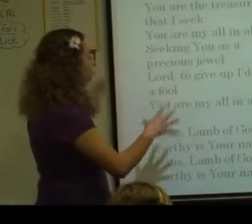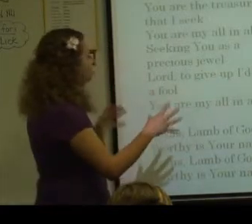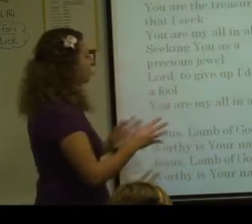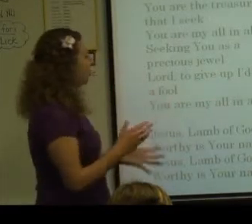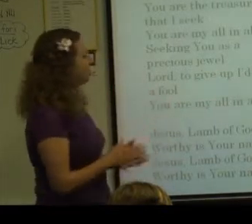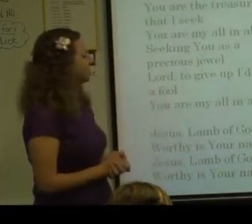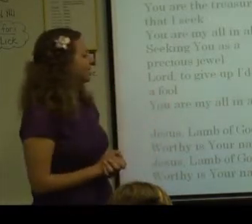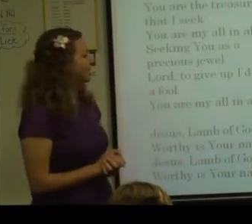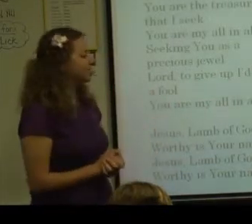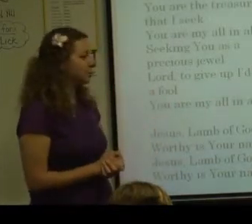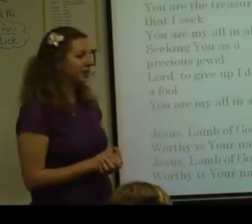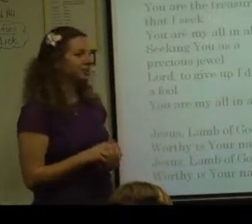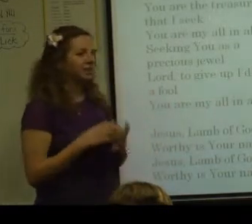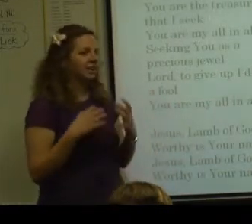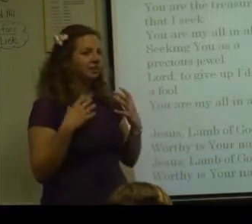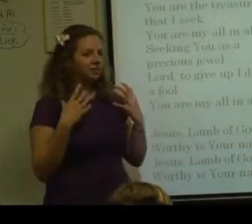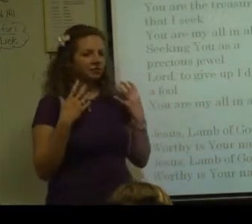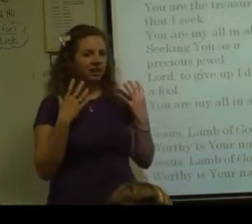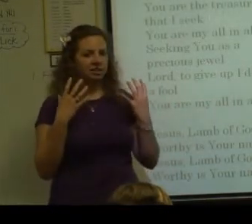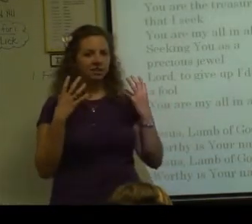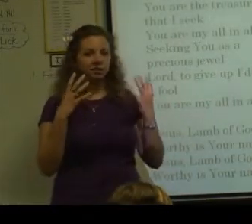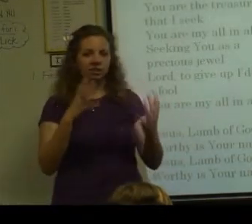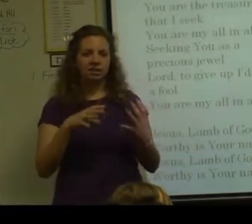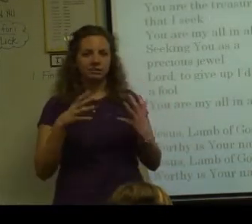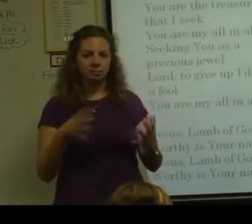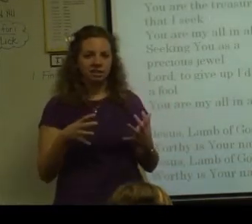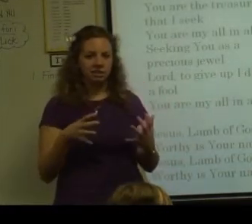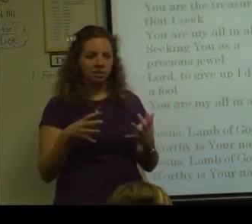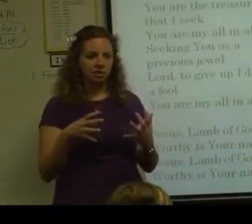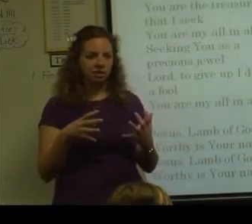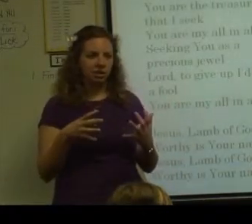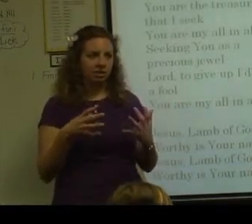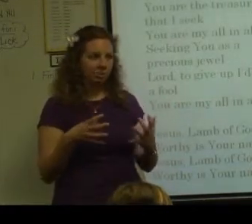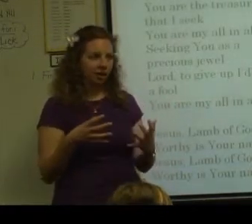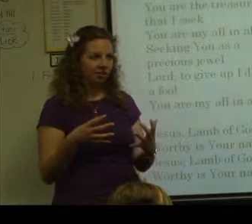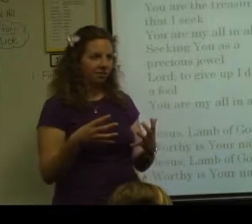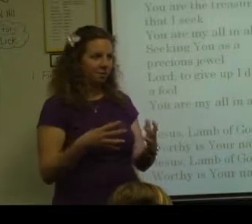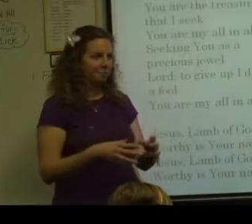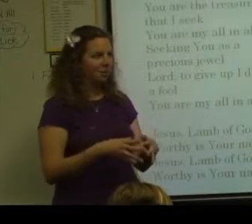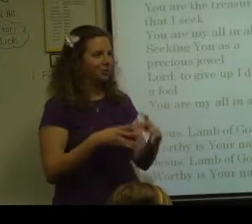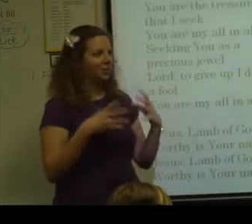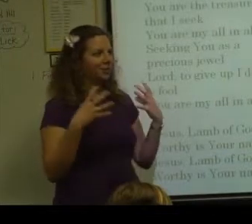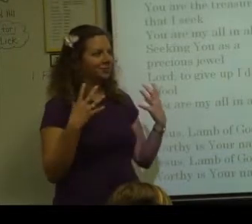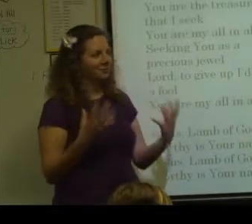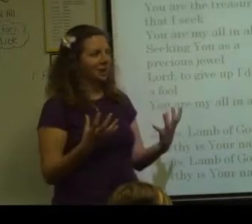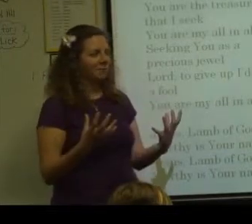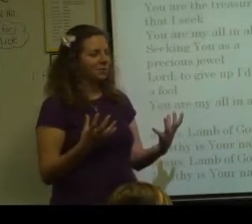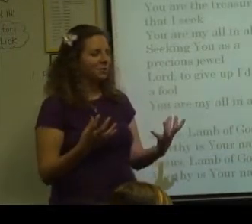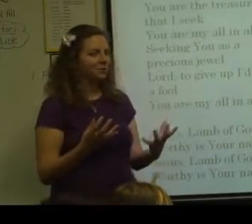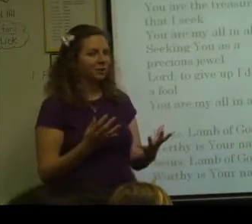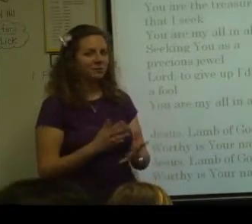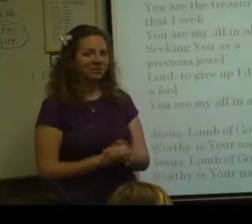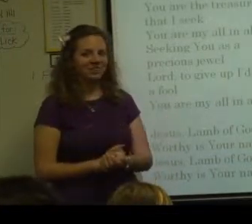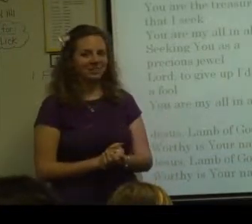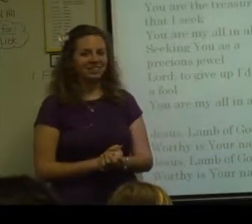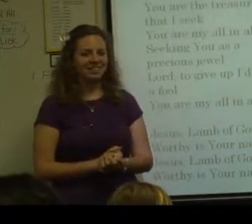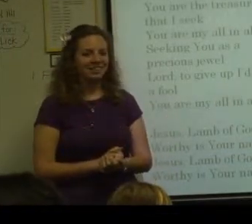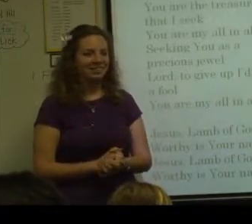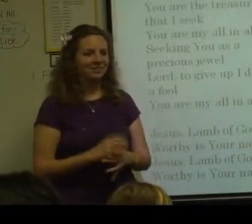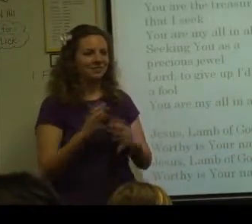that you could go with it, as well as, like, the fact that there's a lot of simplicity to it as well, but there's a lot of depth. So I really like something like this where you